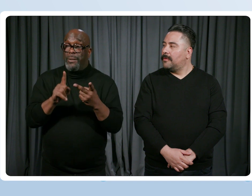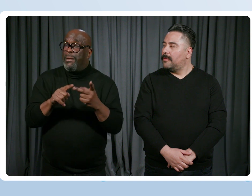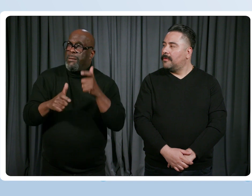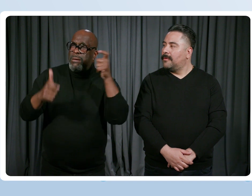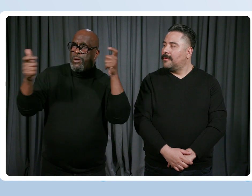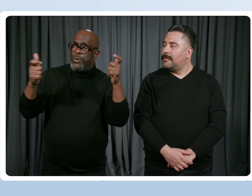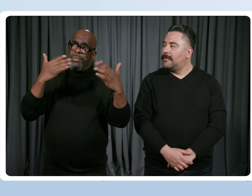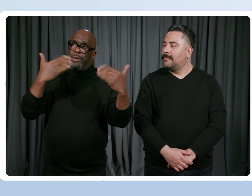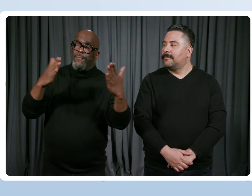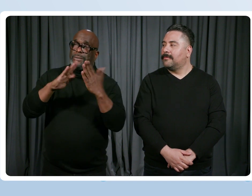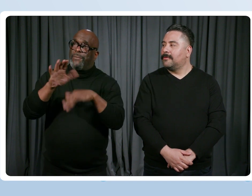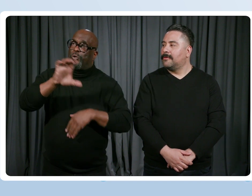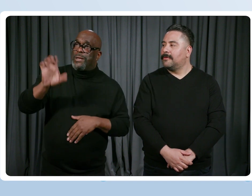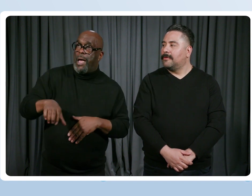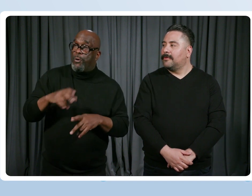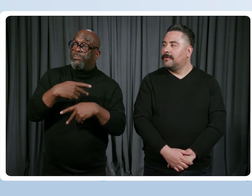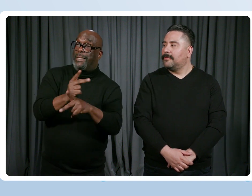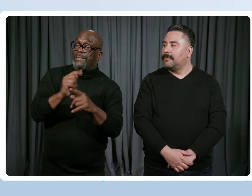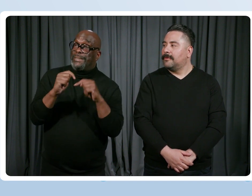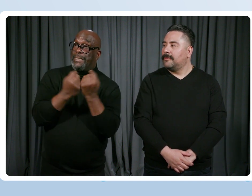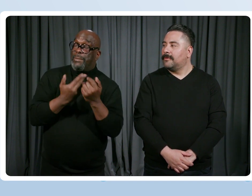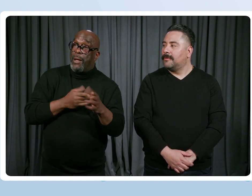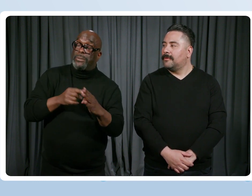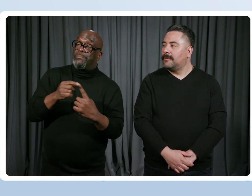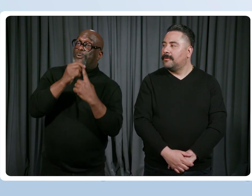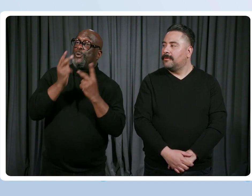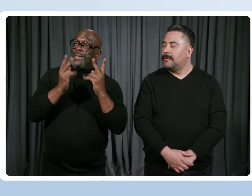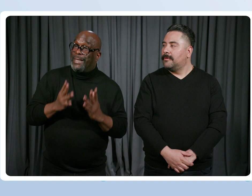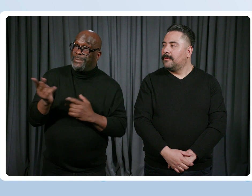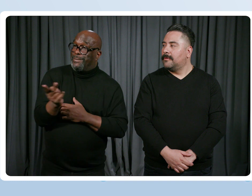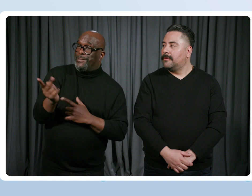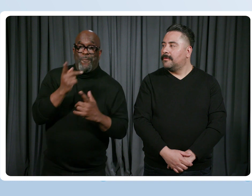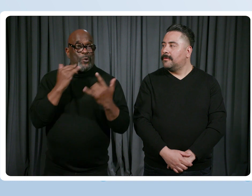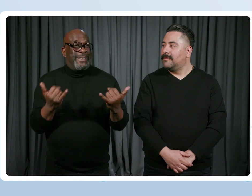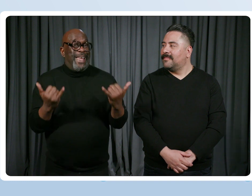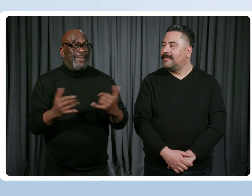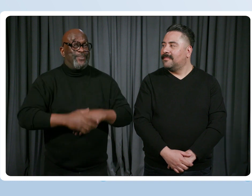huge thank you to the City of Chicago production team and our special guests for today.